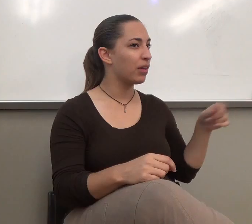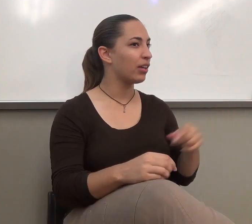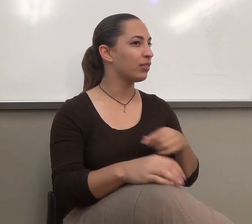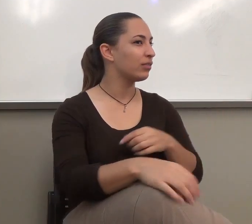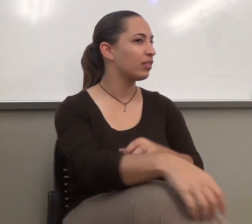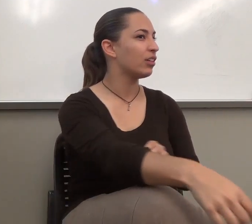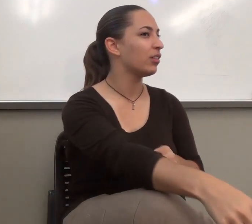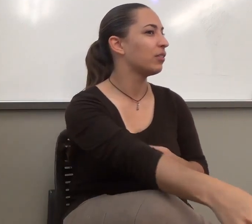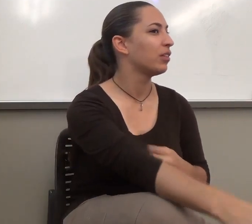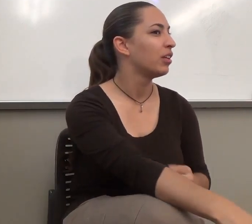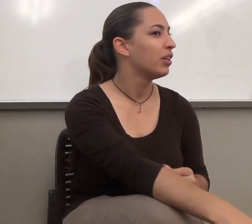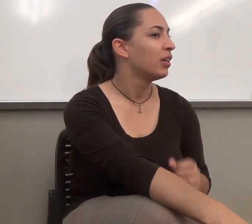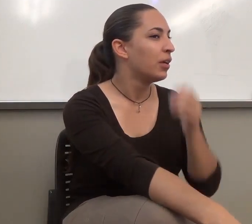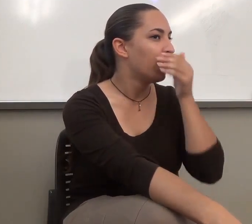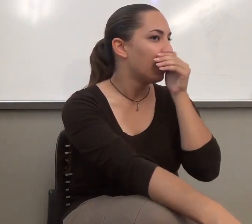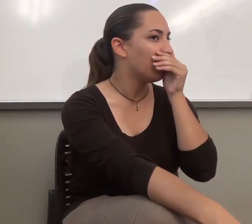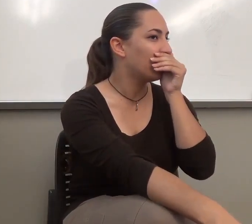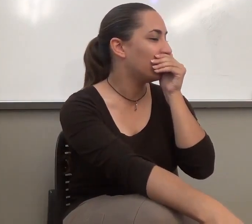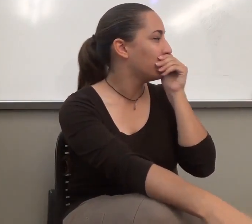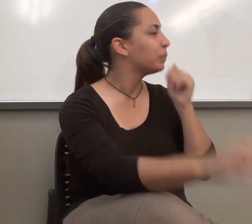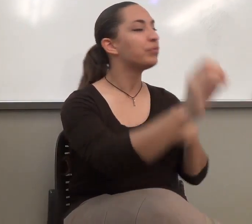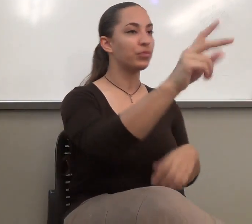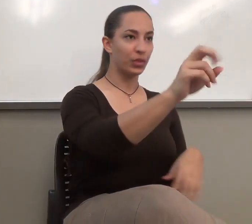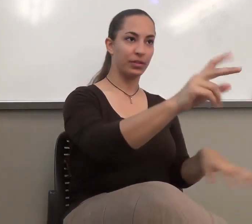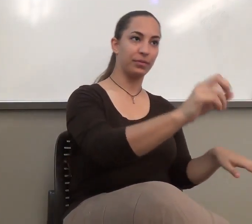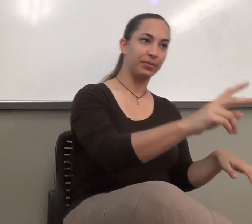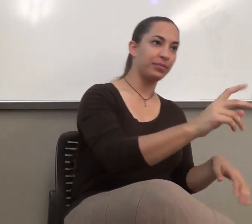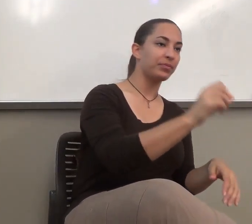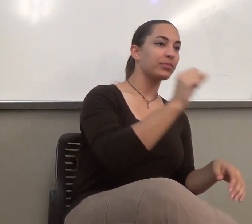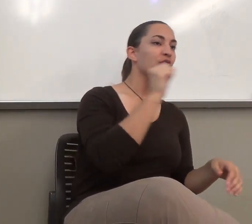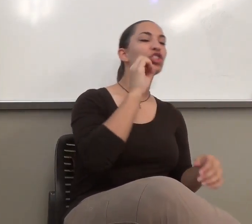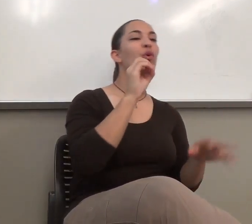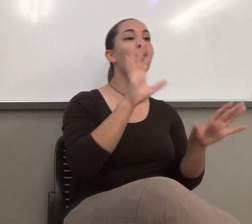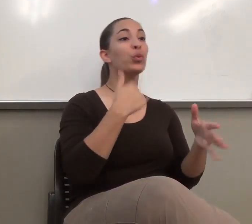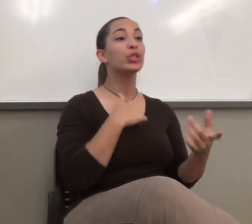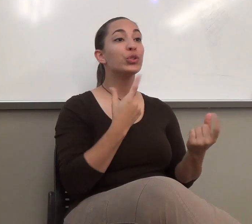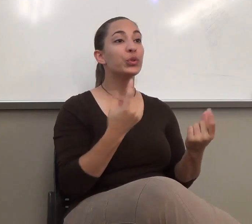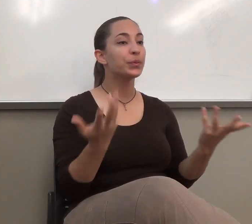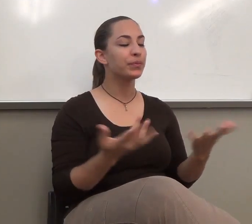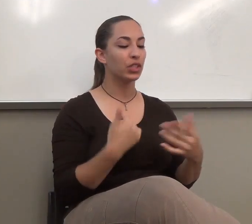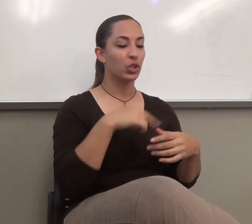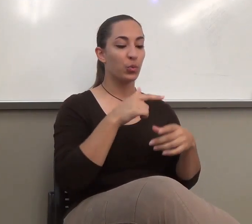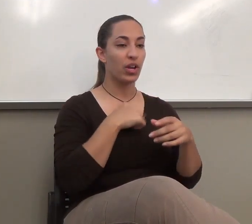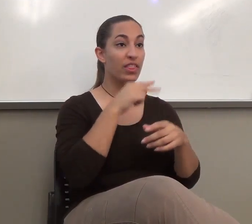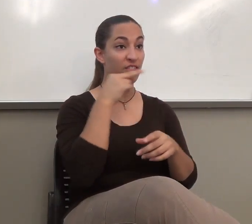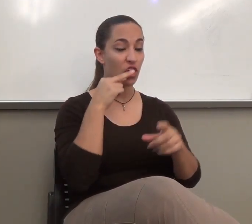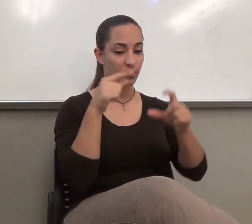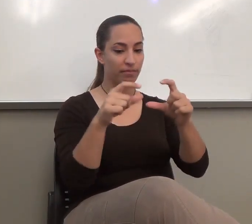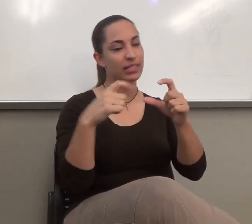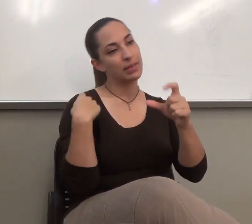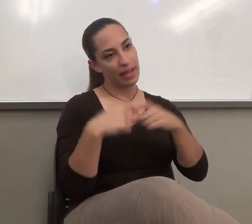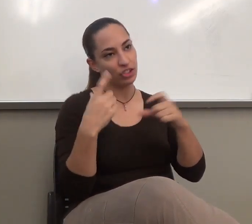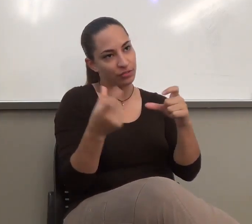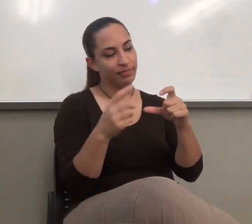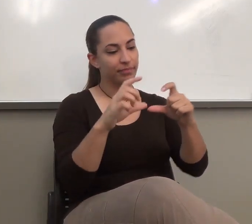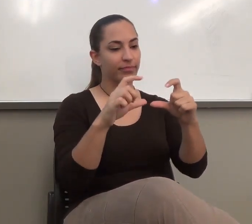I don't know. Okay, what we're doing is we're taking this verb in Spanish, and now you're